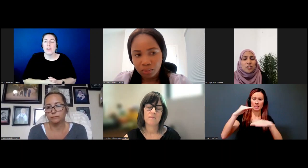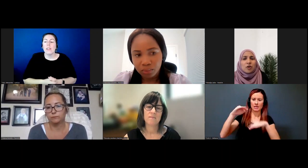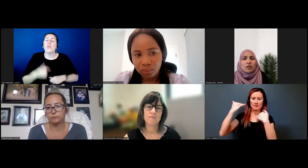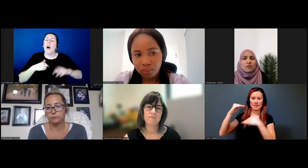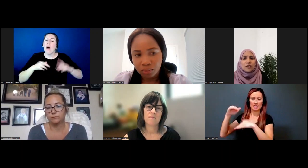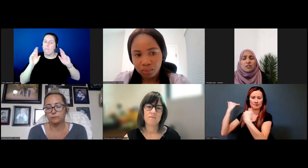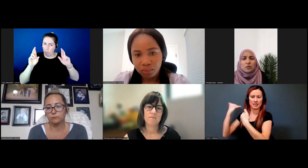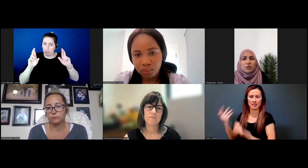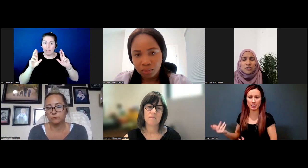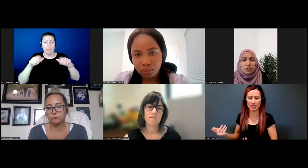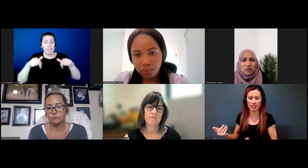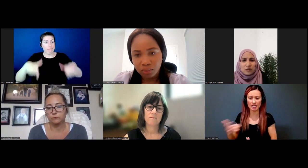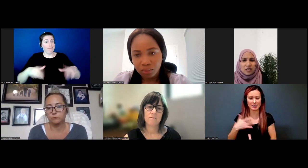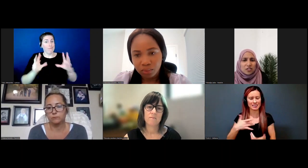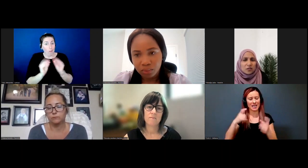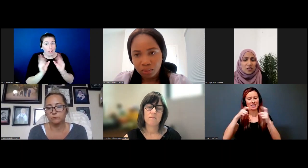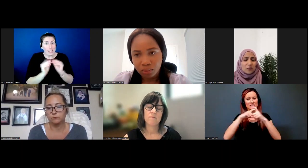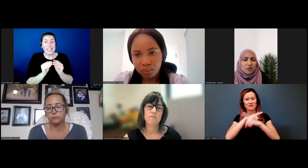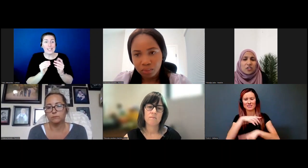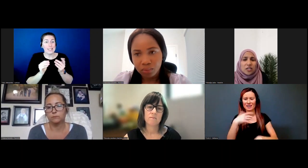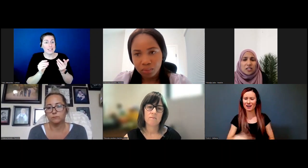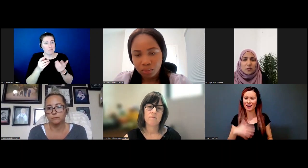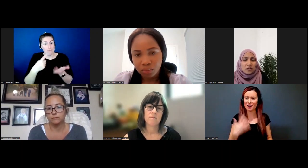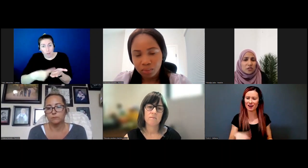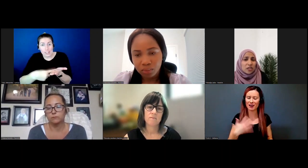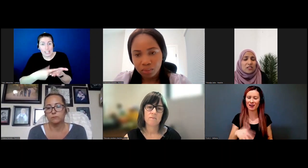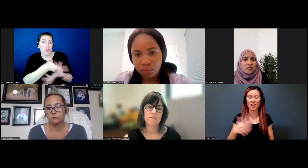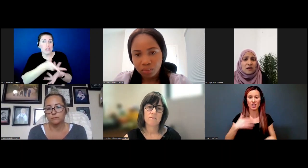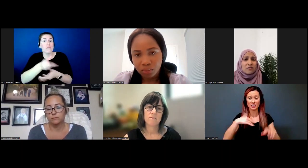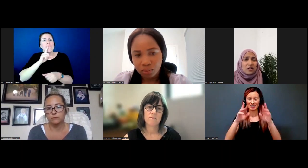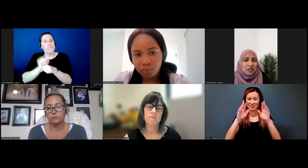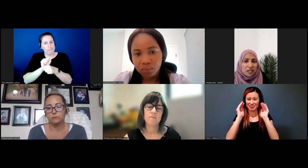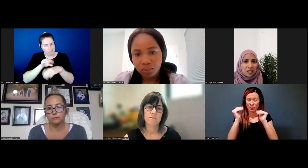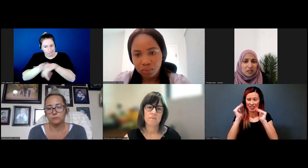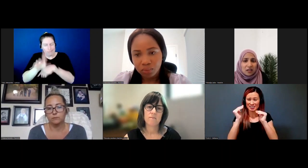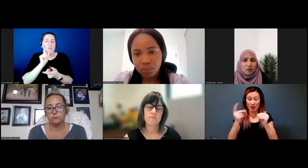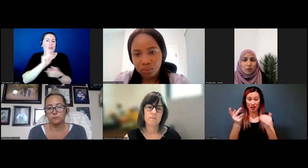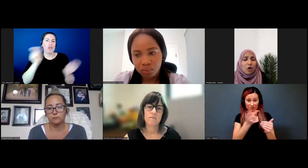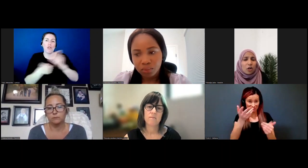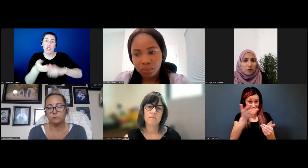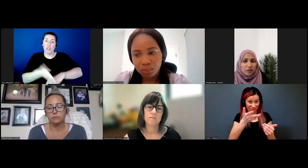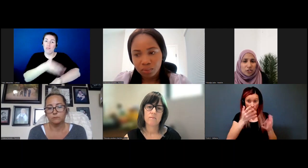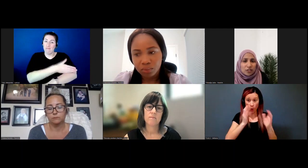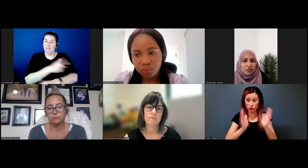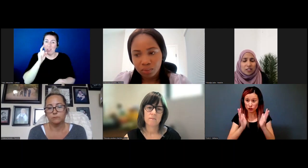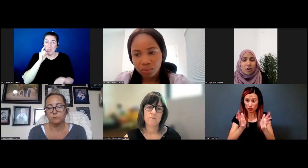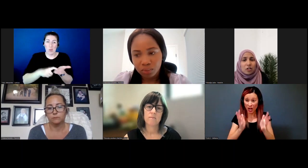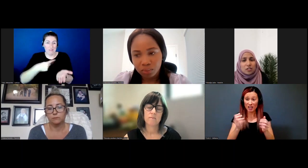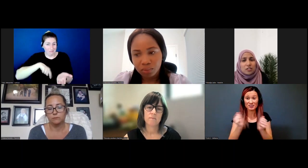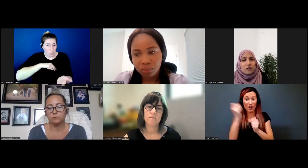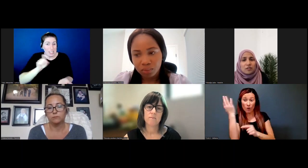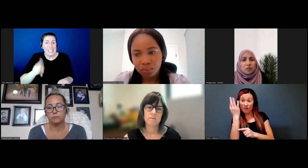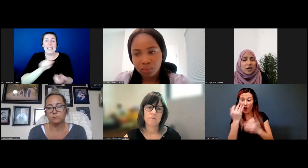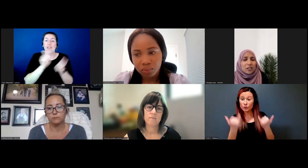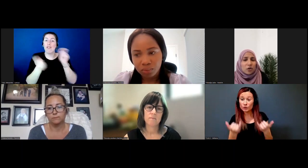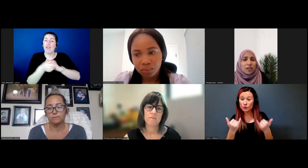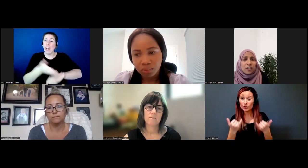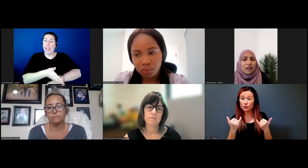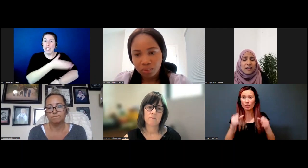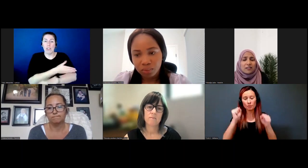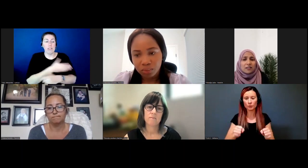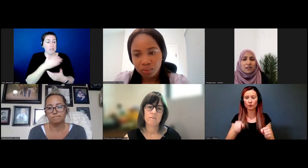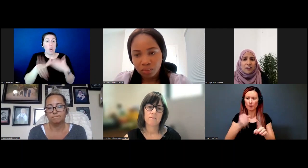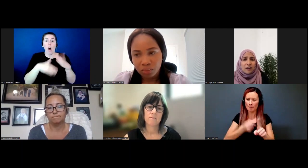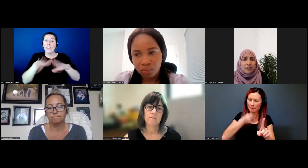through these conferences, through these conversations, we can bring change, because change is definitely needed for all of our children. They all deserve respect,